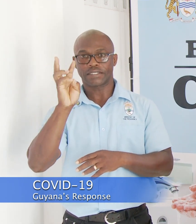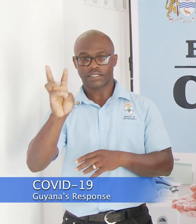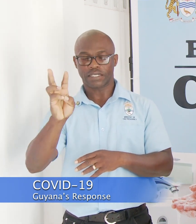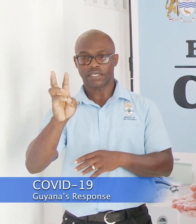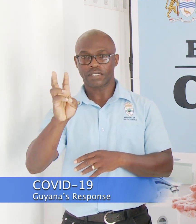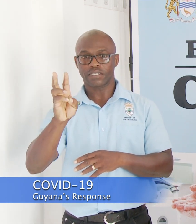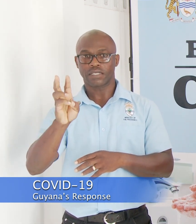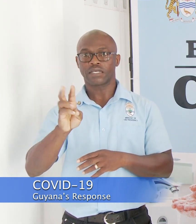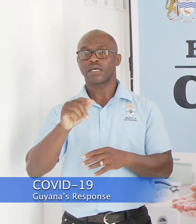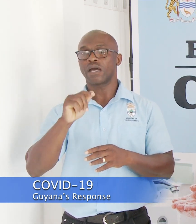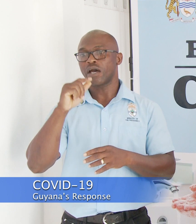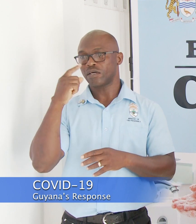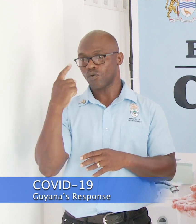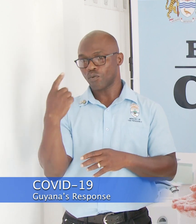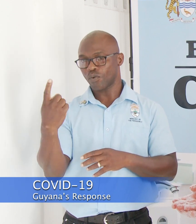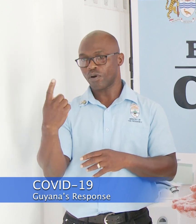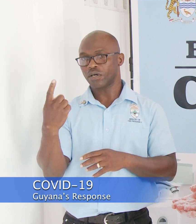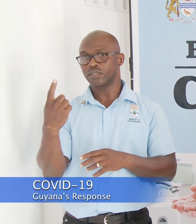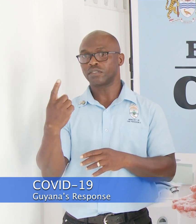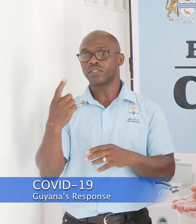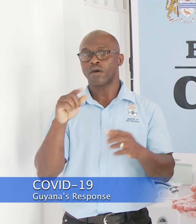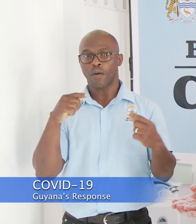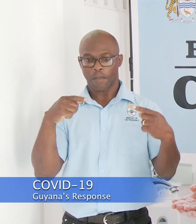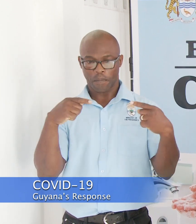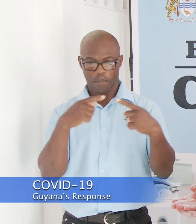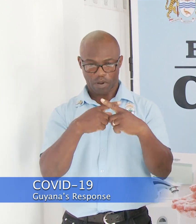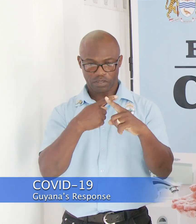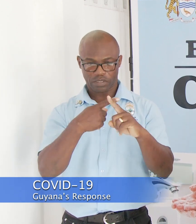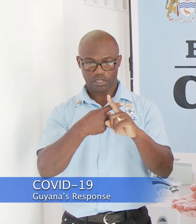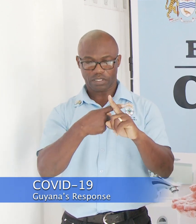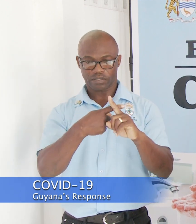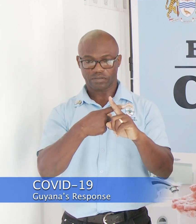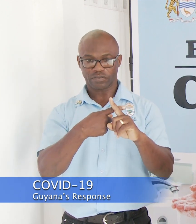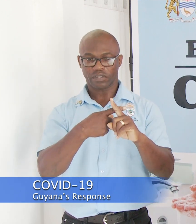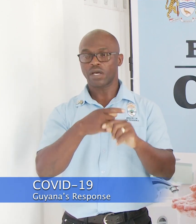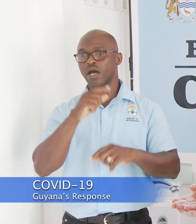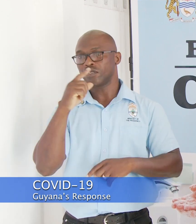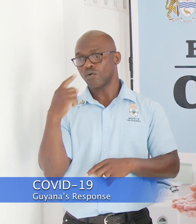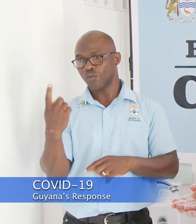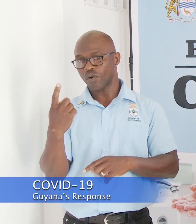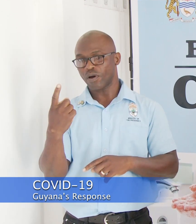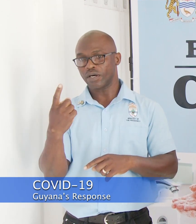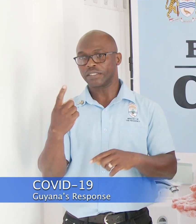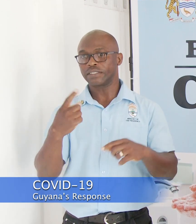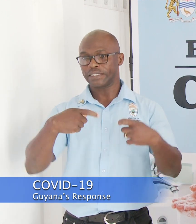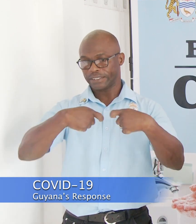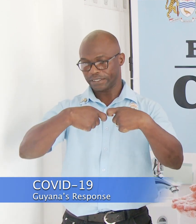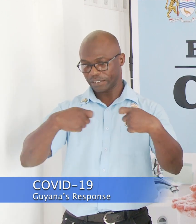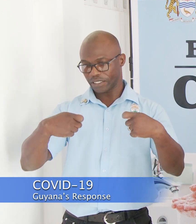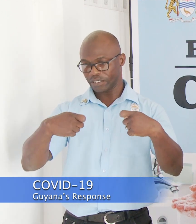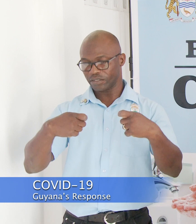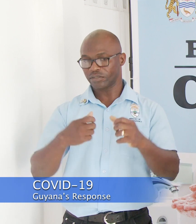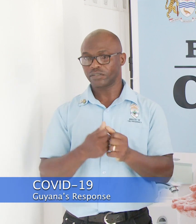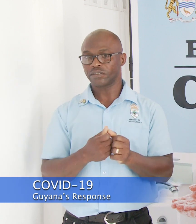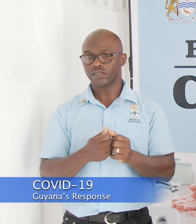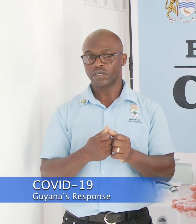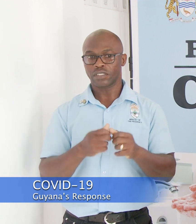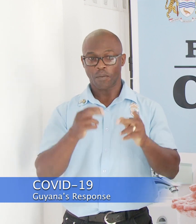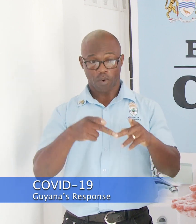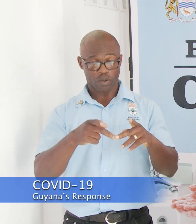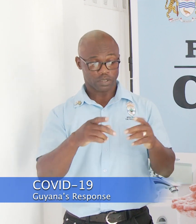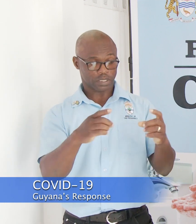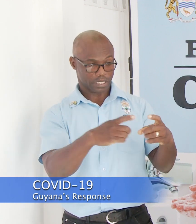and 21 negative. Let me clarify that persons in